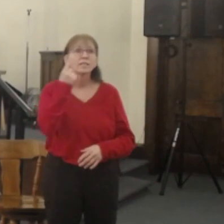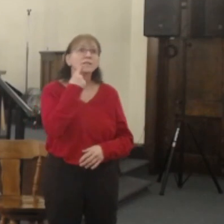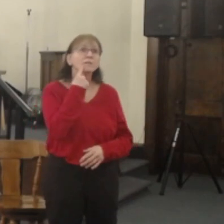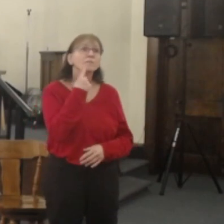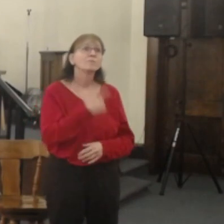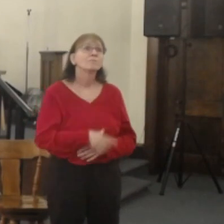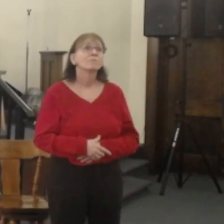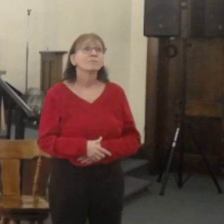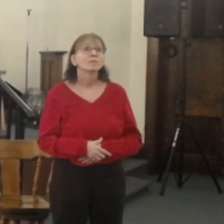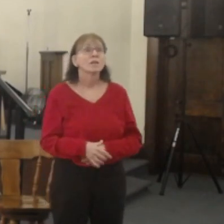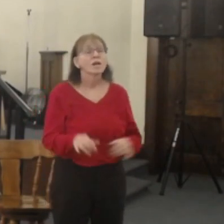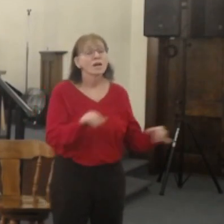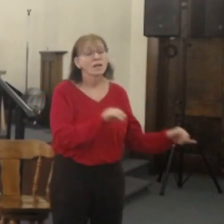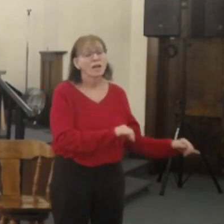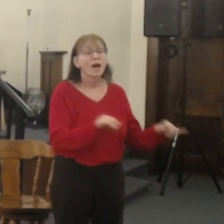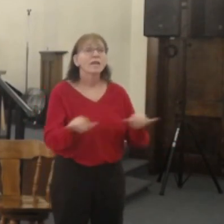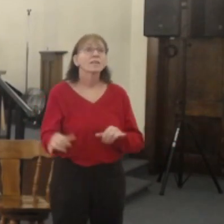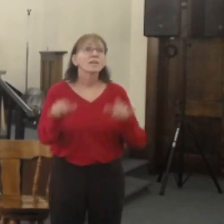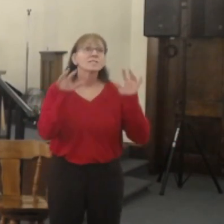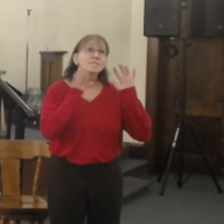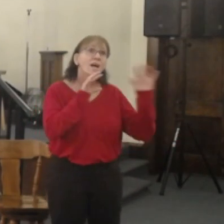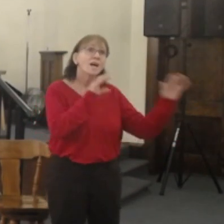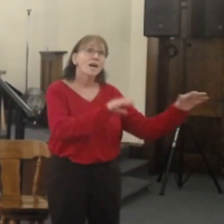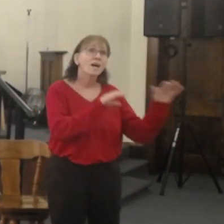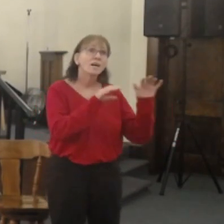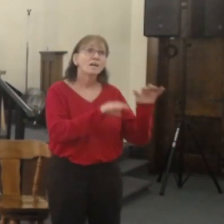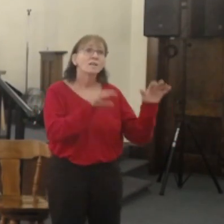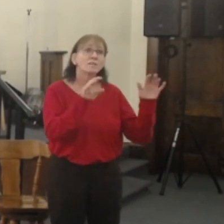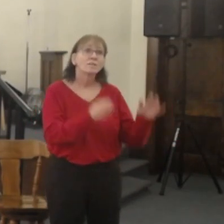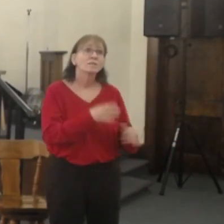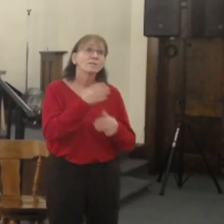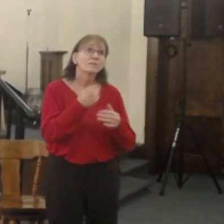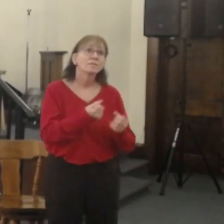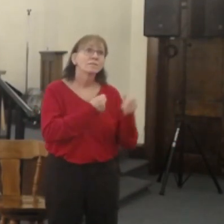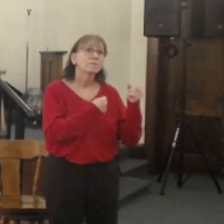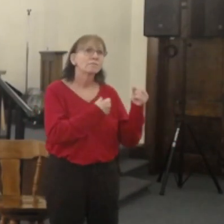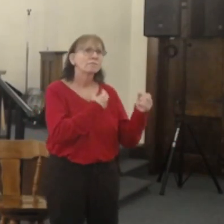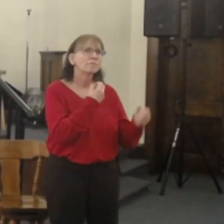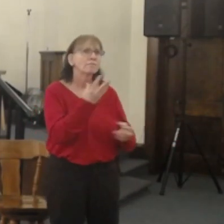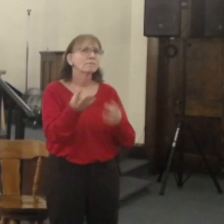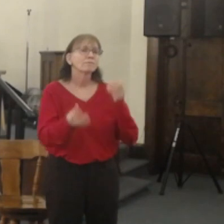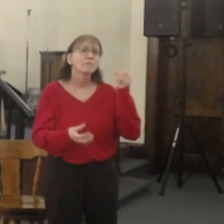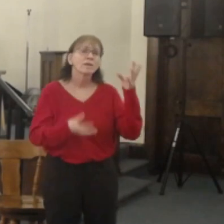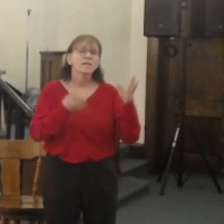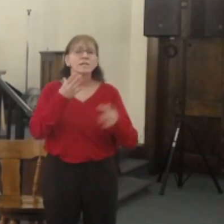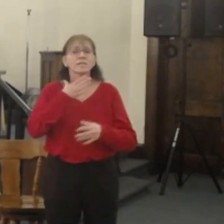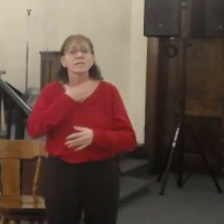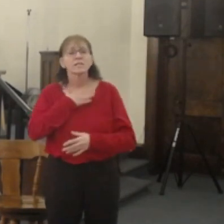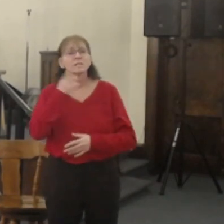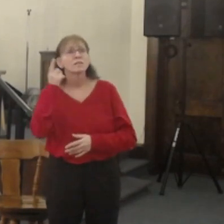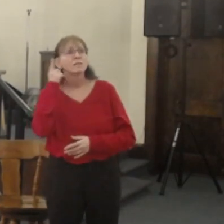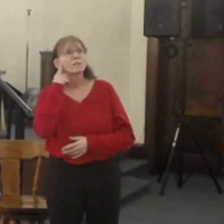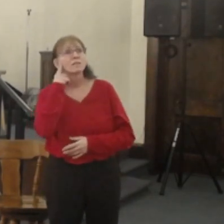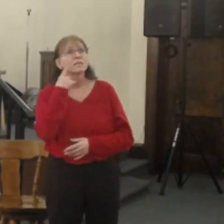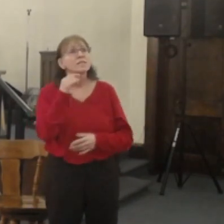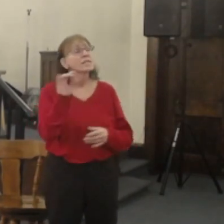lips. Like the sound of the symphonies of my ears.